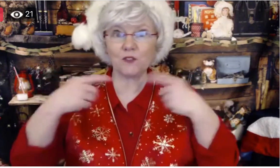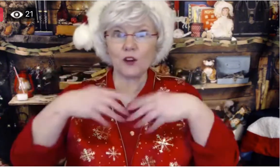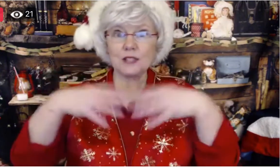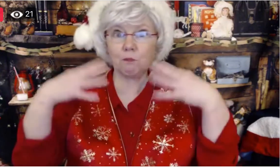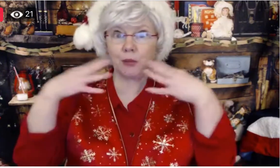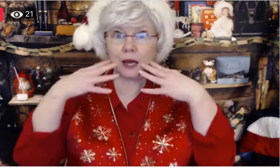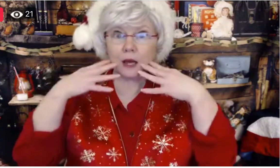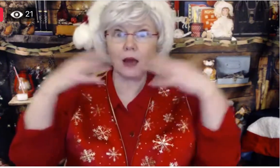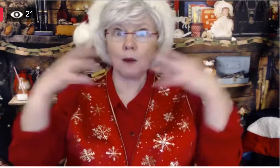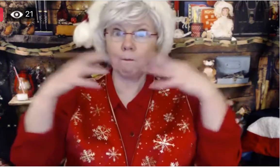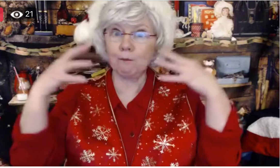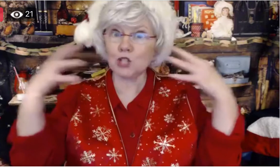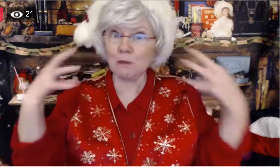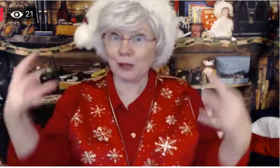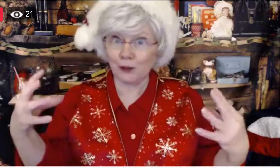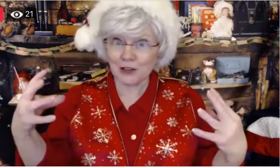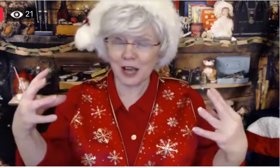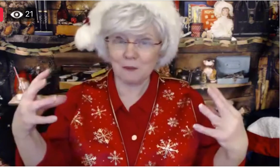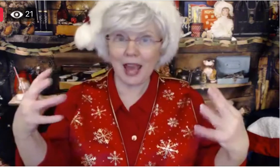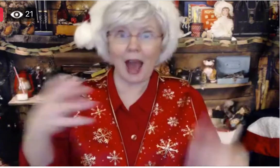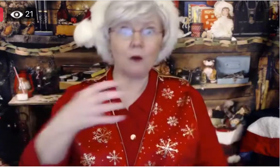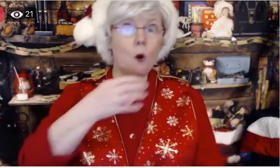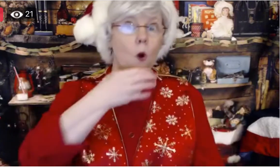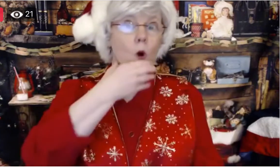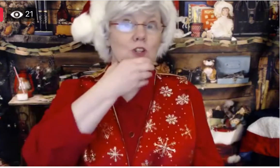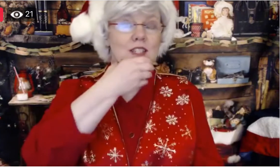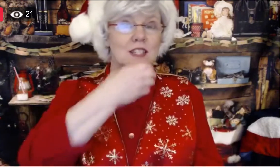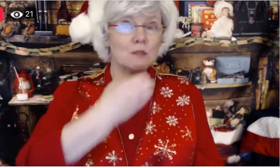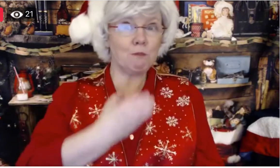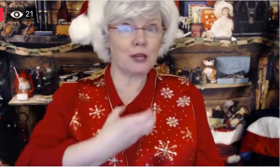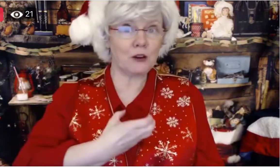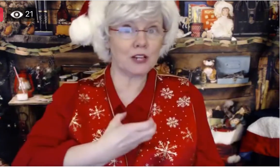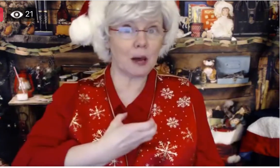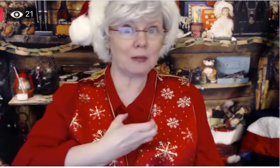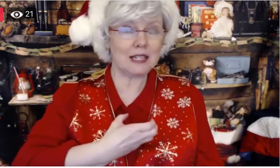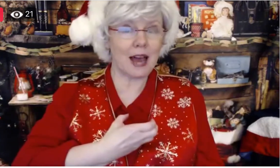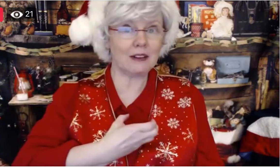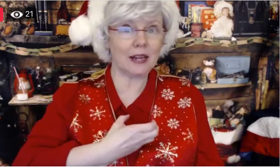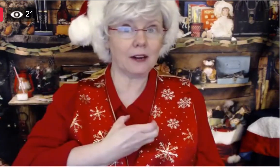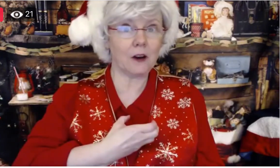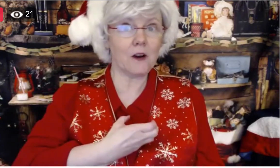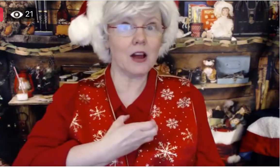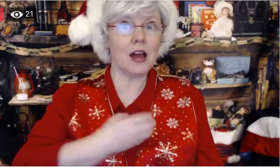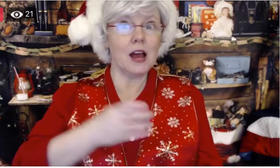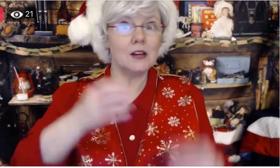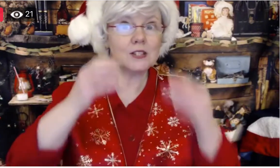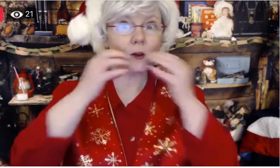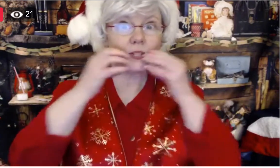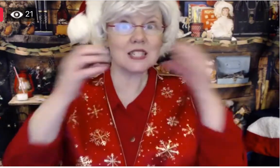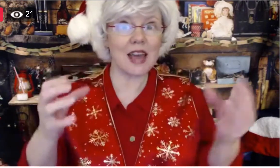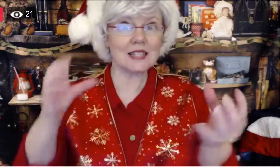his big bushy beard coming out, or just his beard coming down here. So